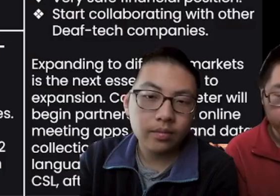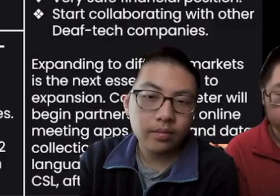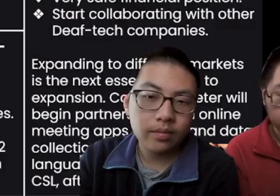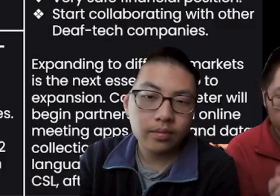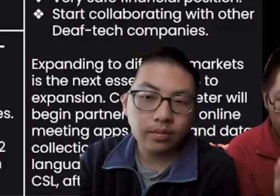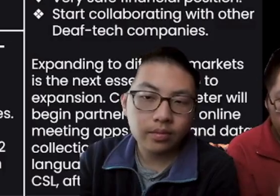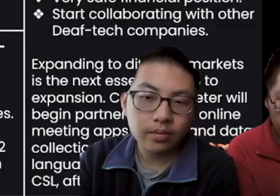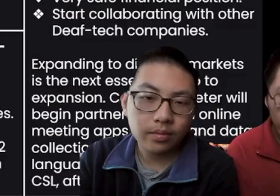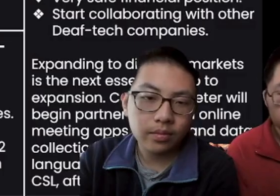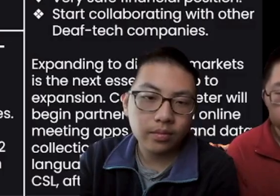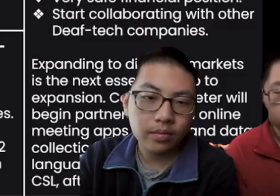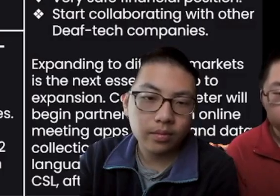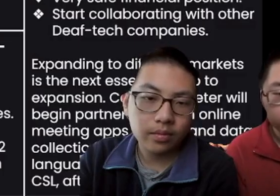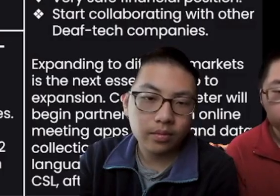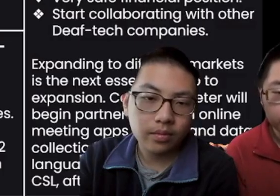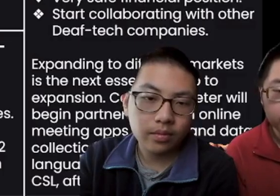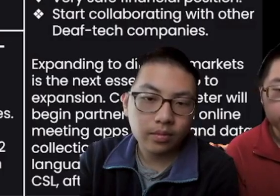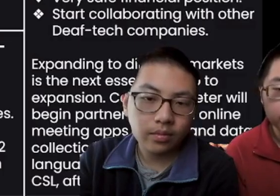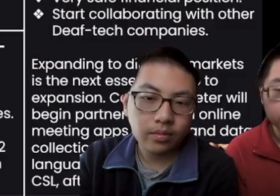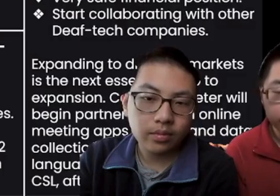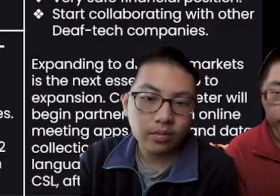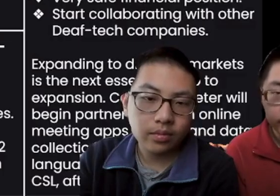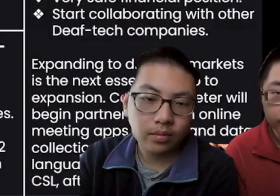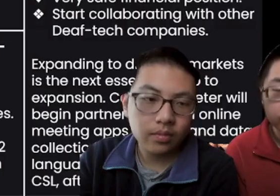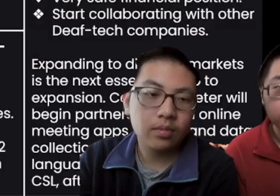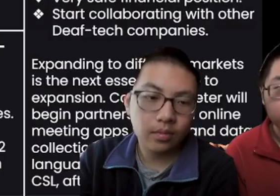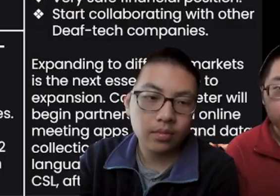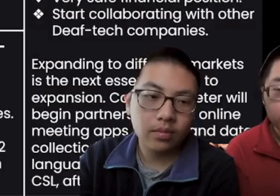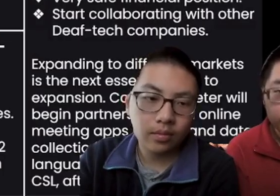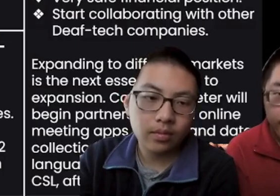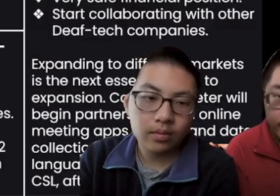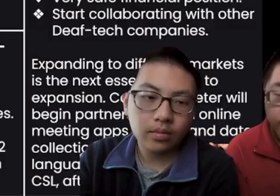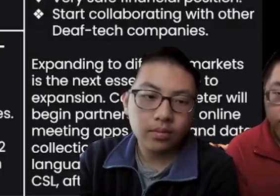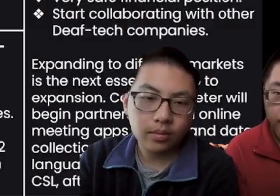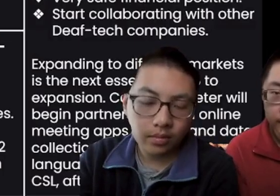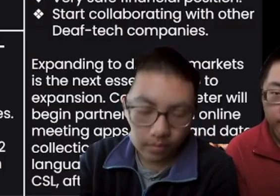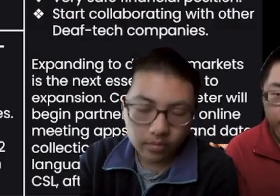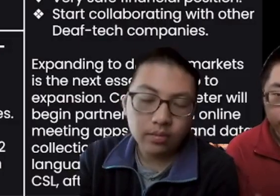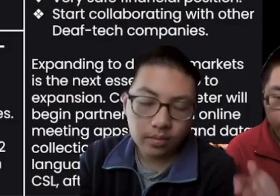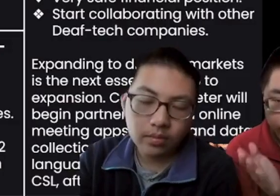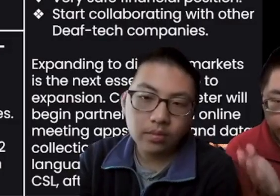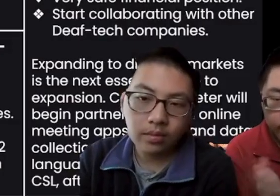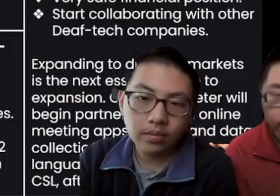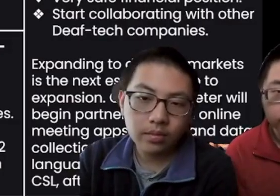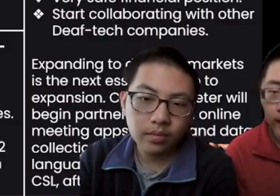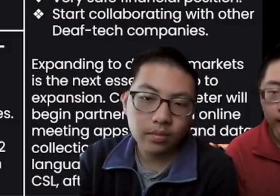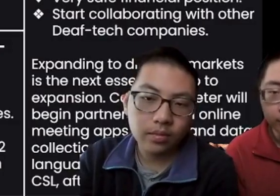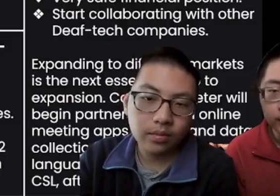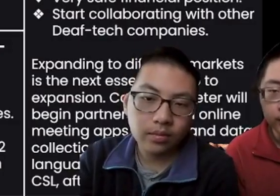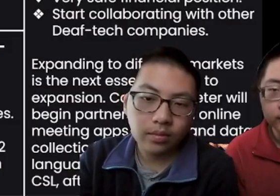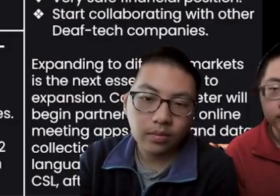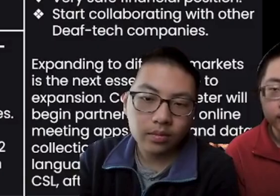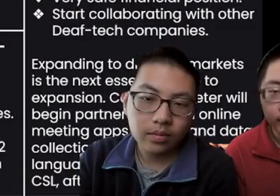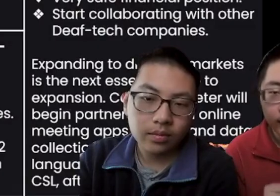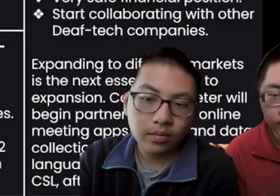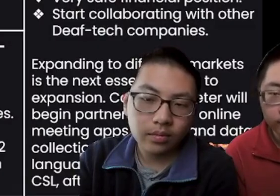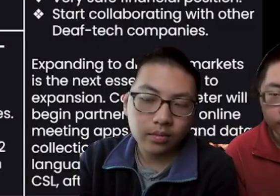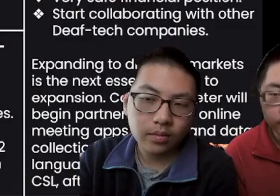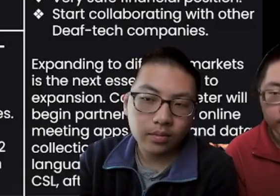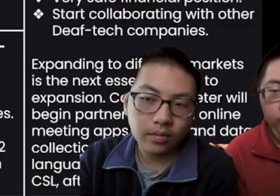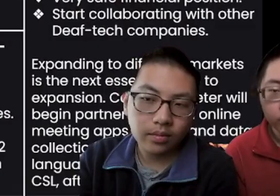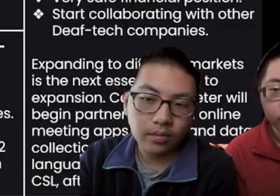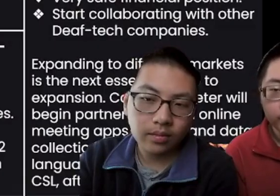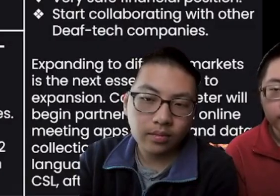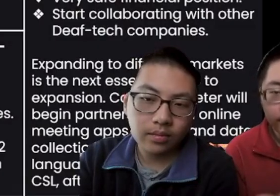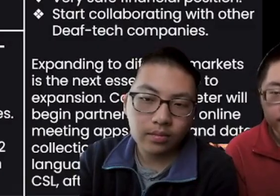projection. On the first year, there will be some starting losses, but that is expected and very fine because on year